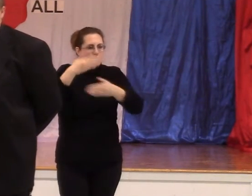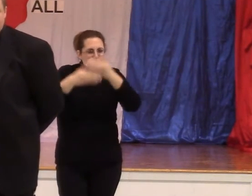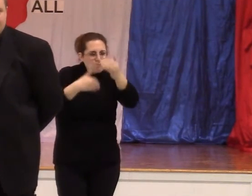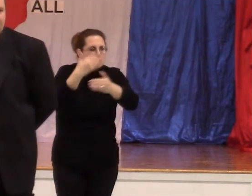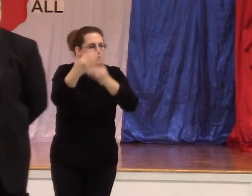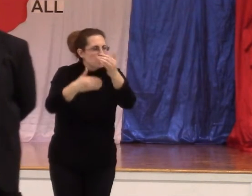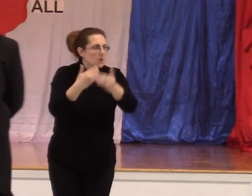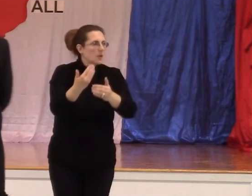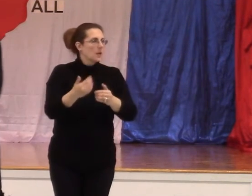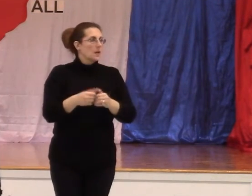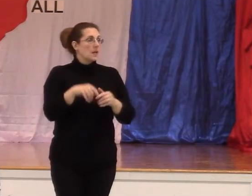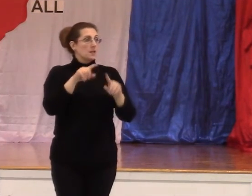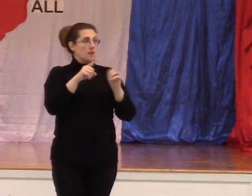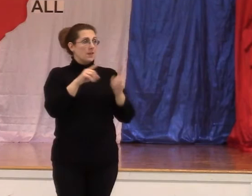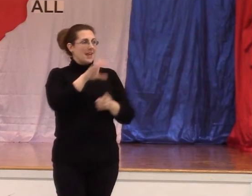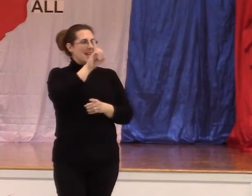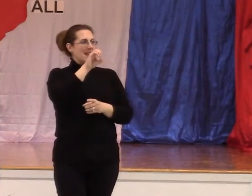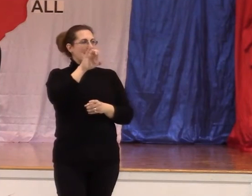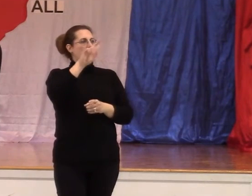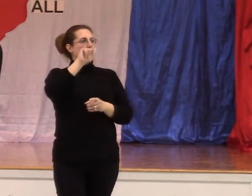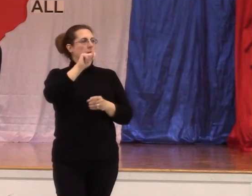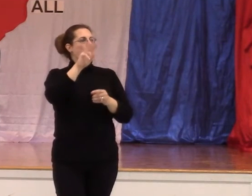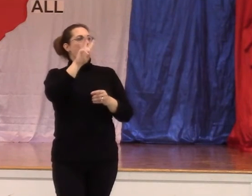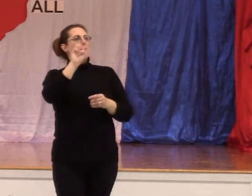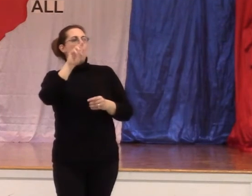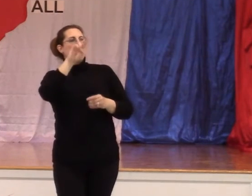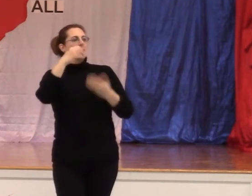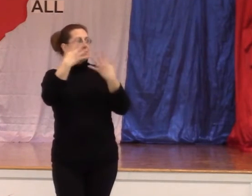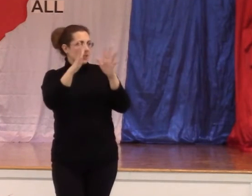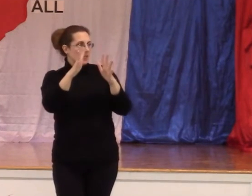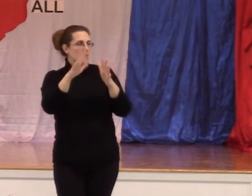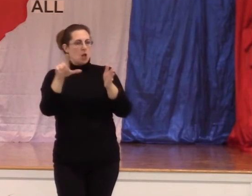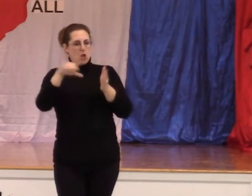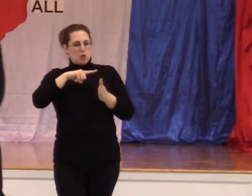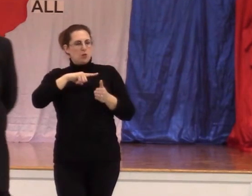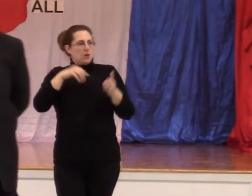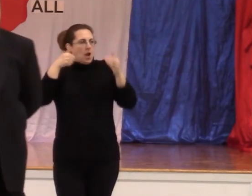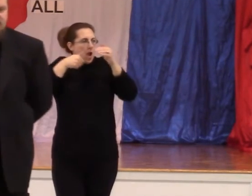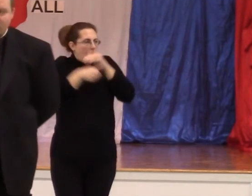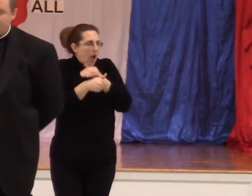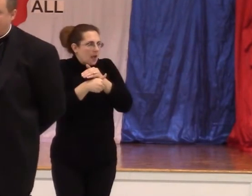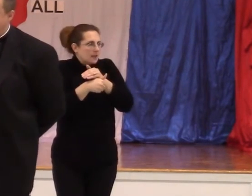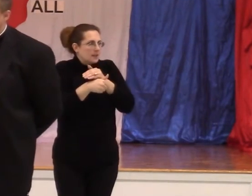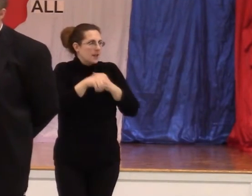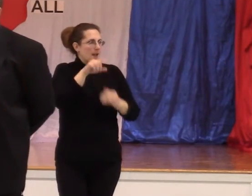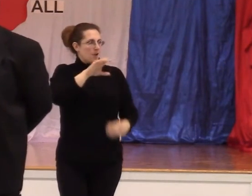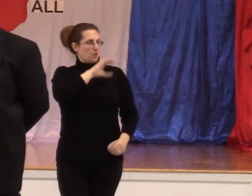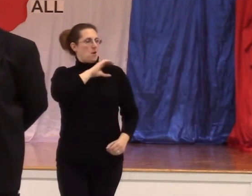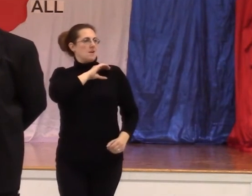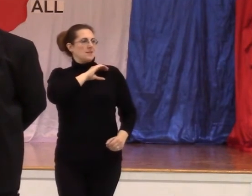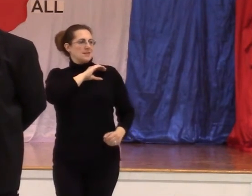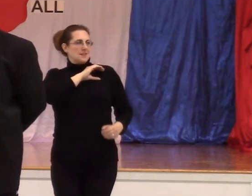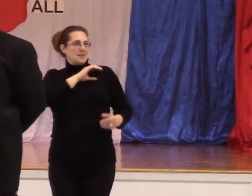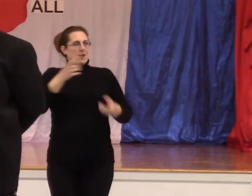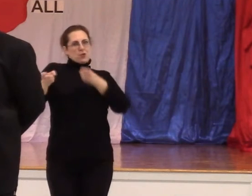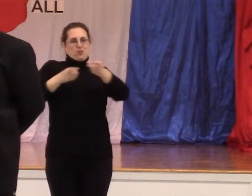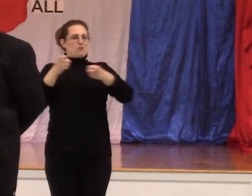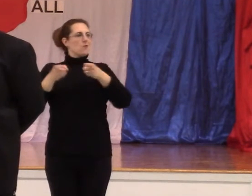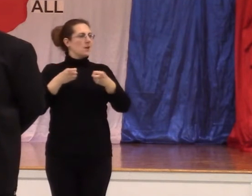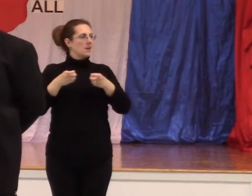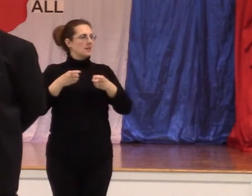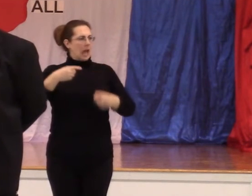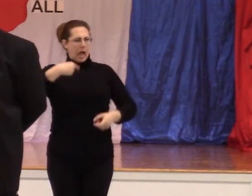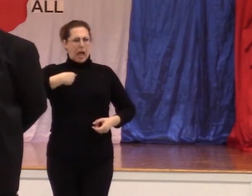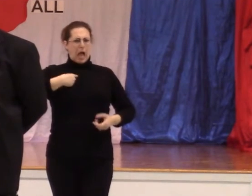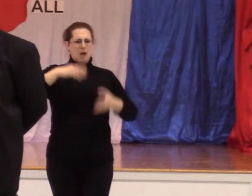So after the Diet at Worms in 1521, as Luther goes into hiding, Karlstadt takes up the helm. He's going to be the